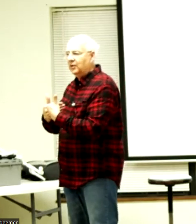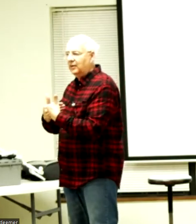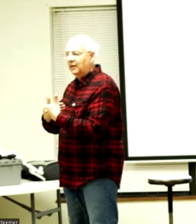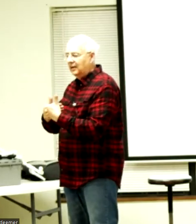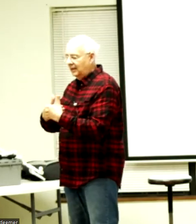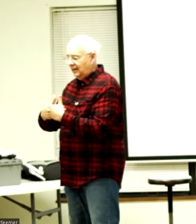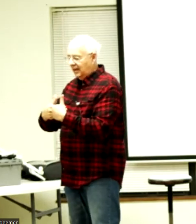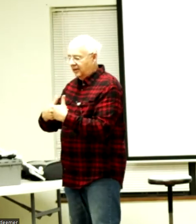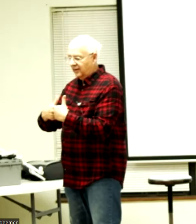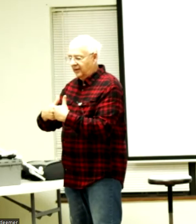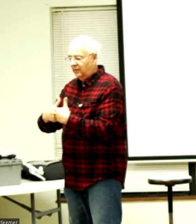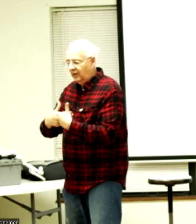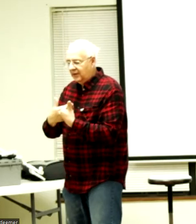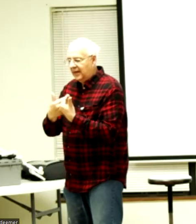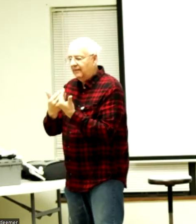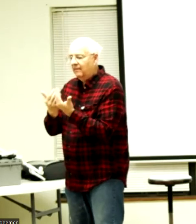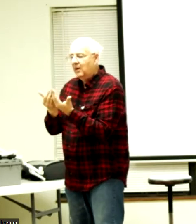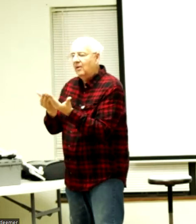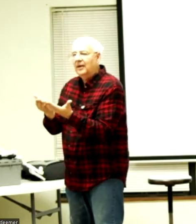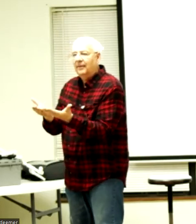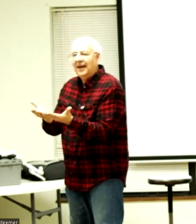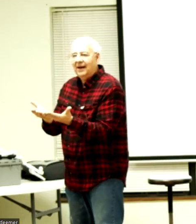you. And you're going to rotate them palm up. How?